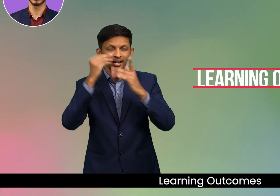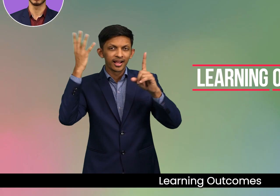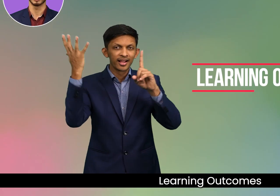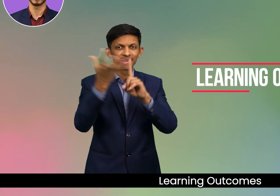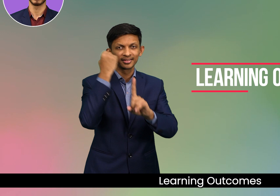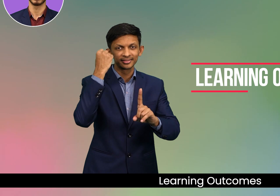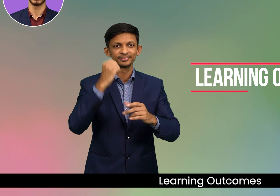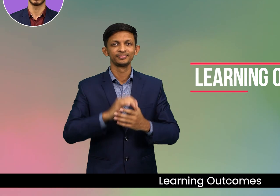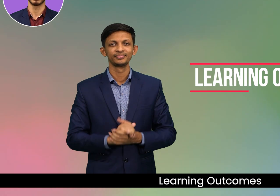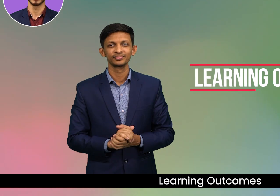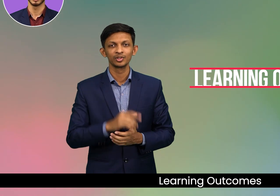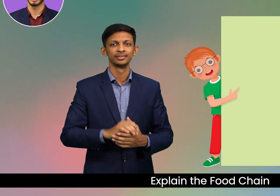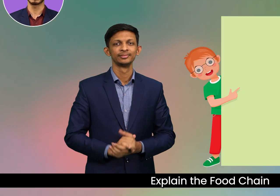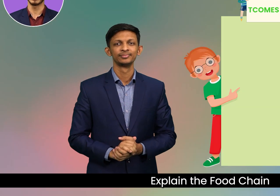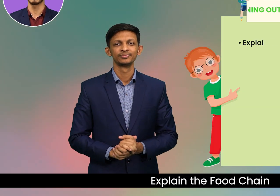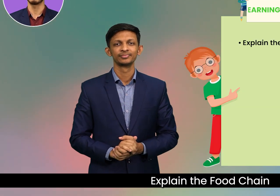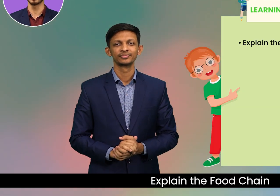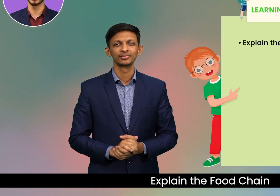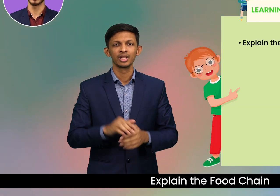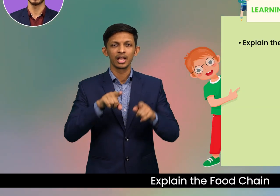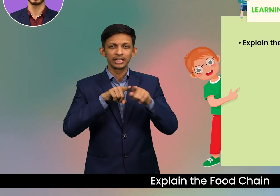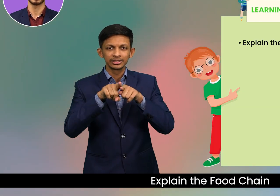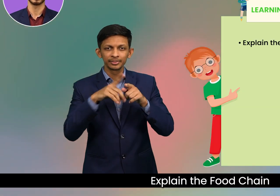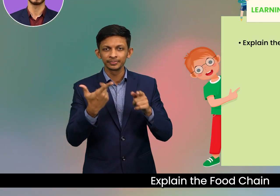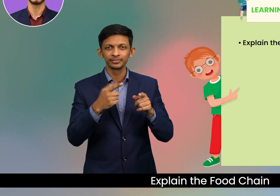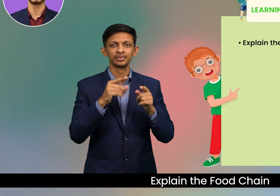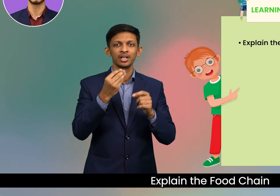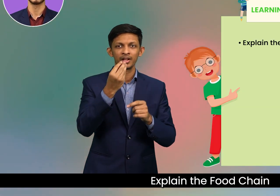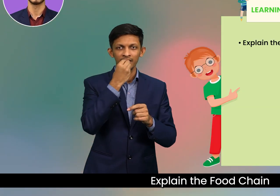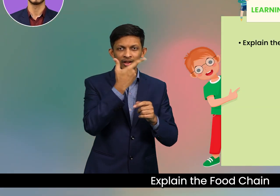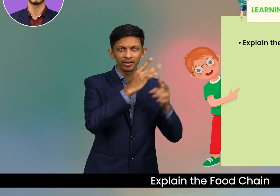Learning outcomes. Explain the food chain.